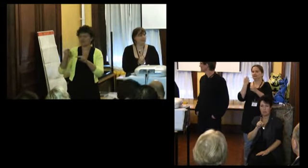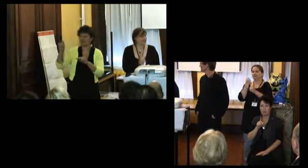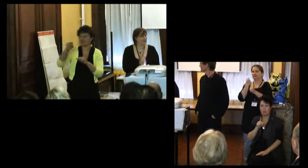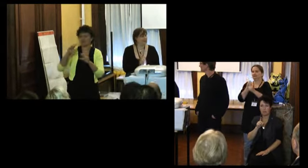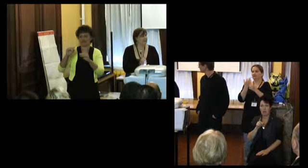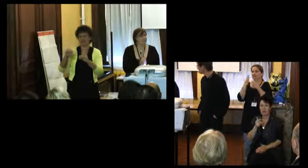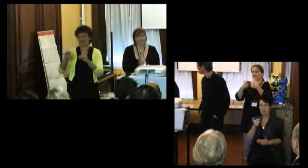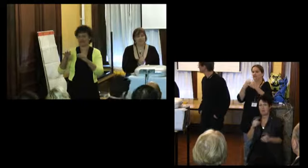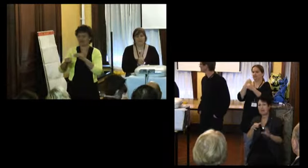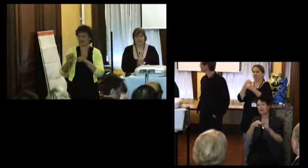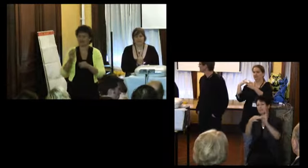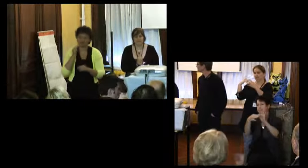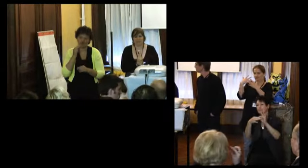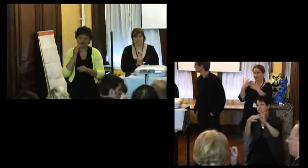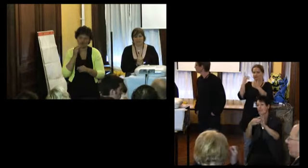the last 5 years.